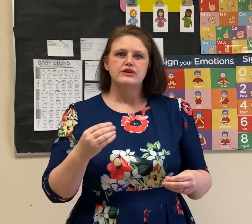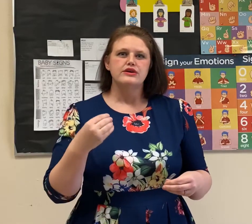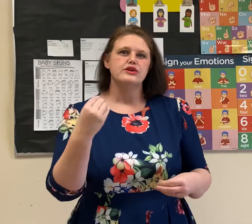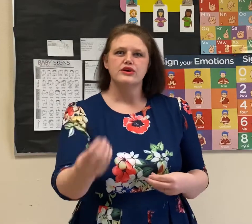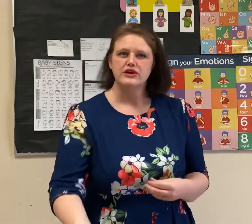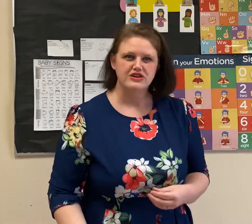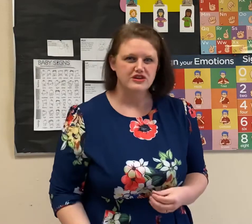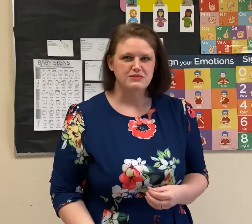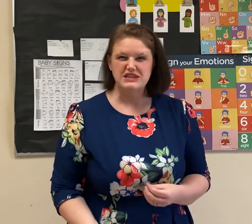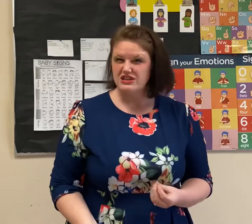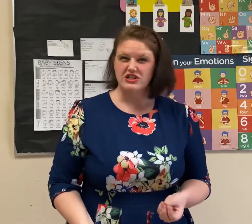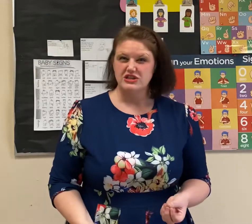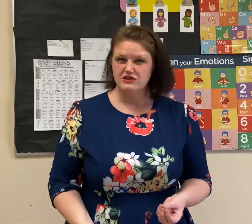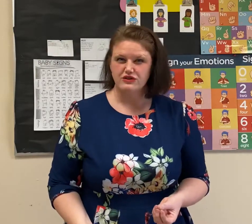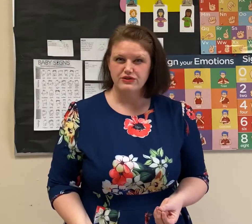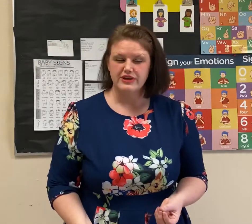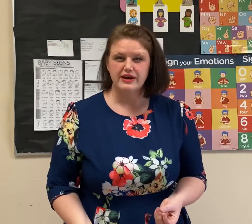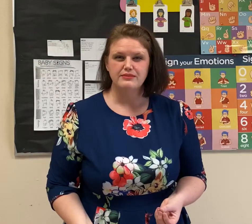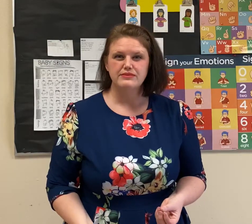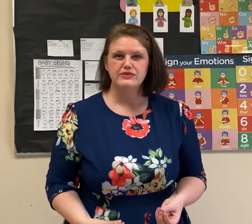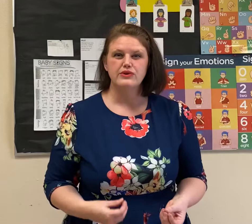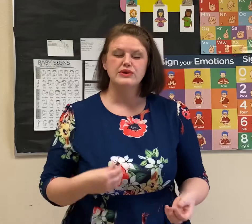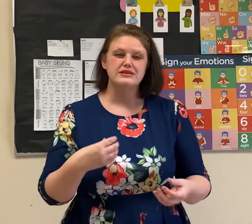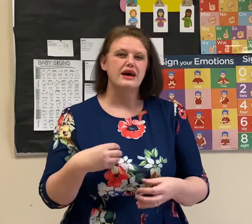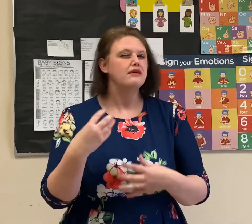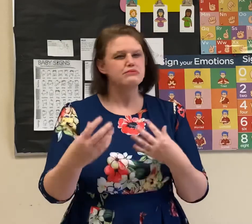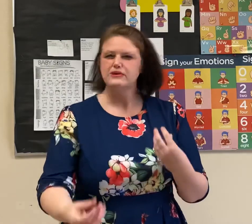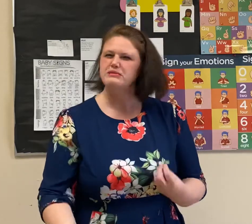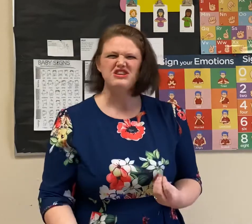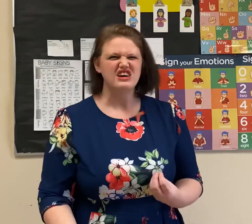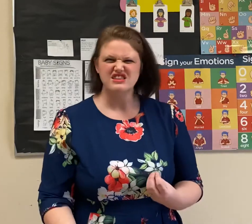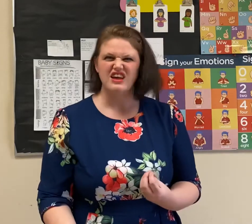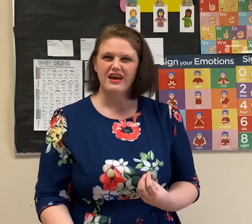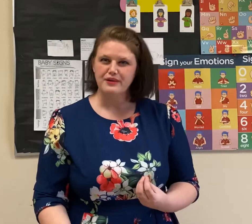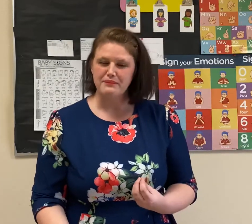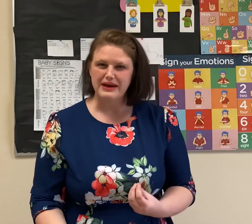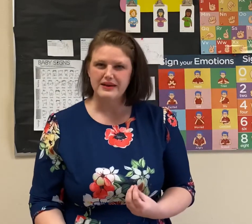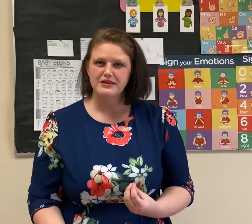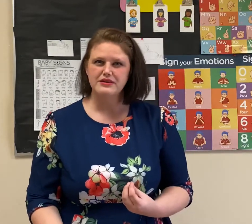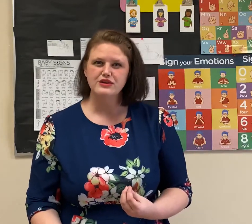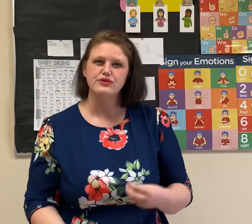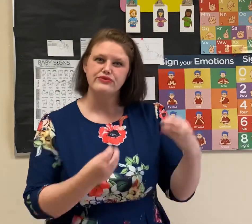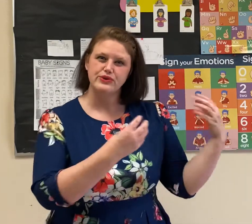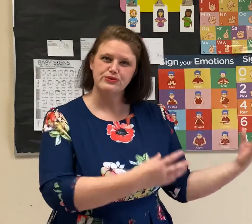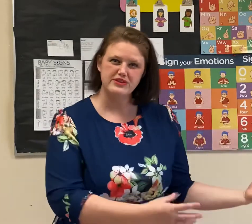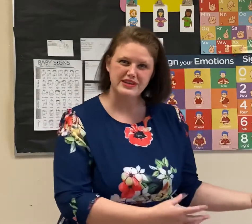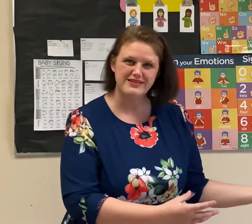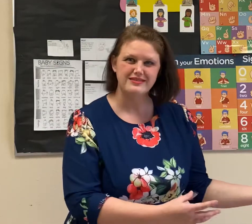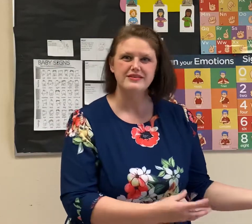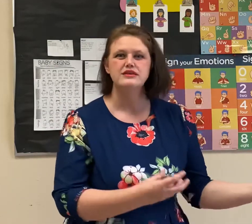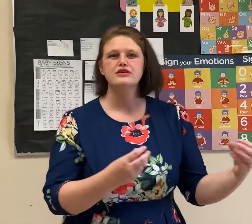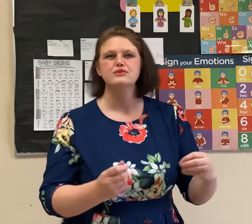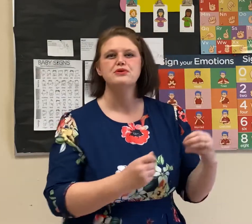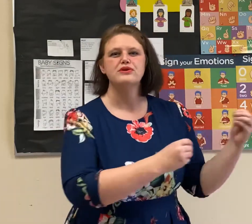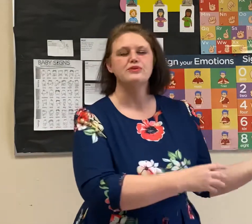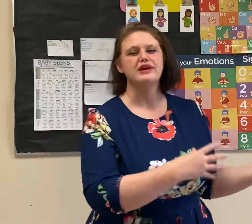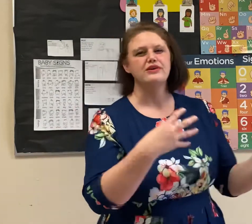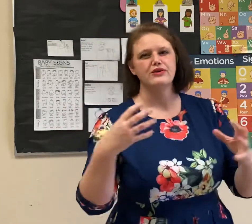you're going to just be teaching it in circle time. So it's pretty much out of sight, out of mind. You've used it, you put it away, you go to the